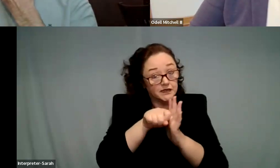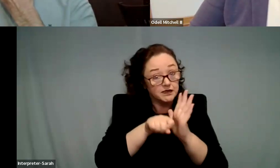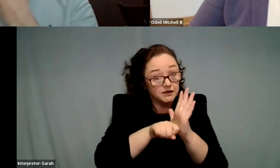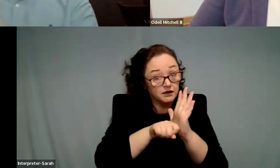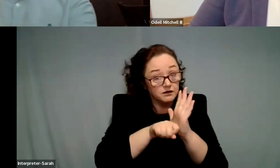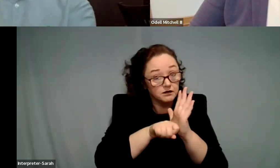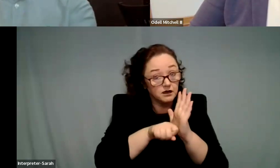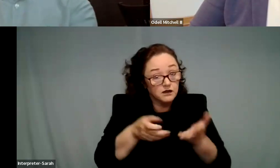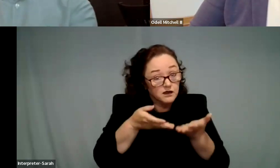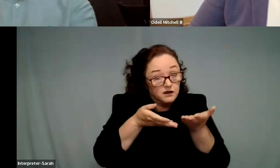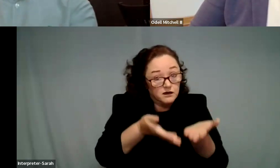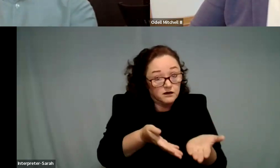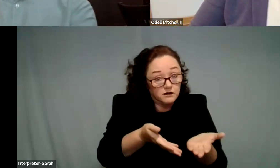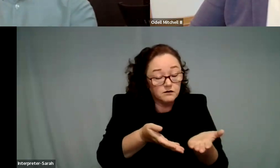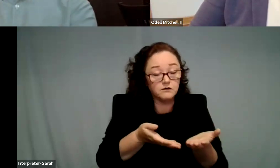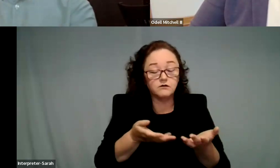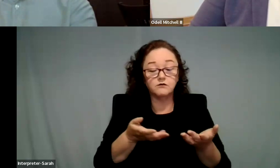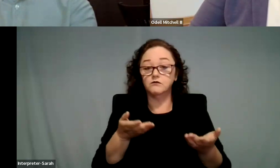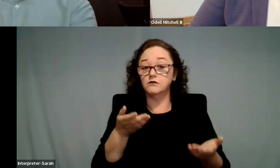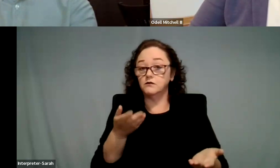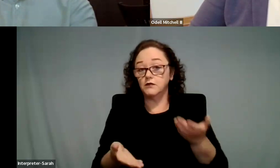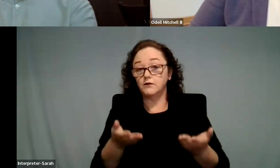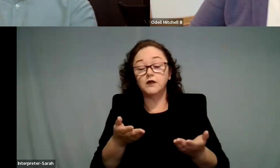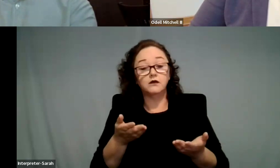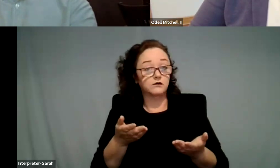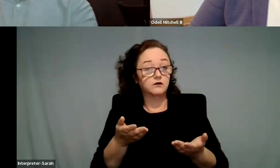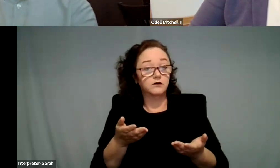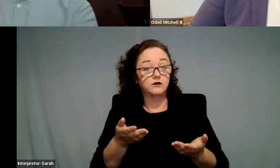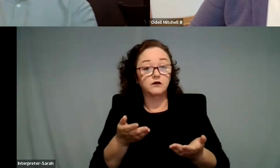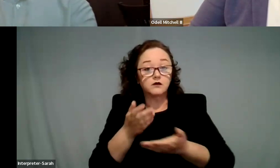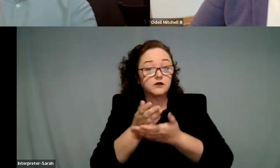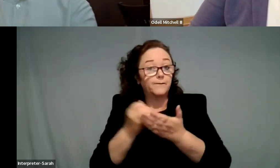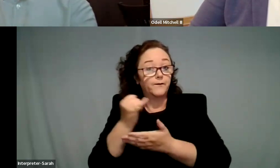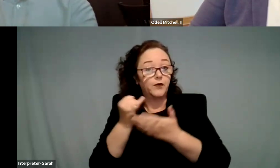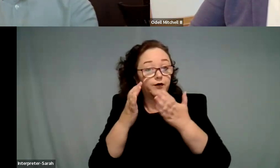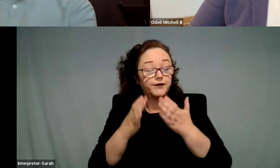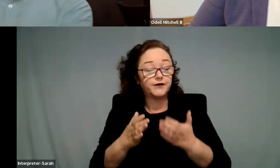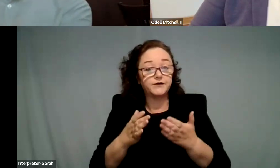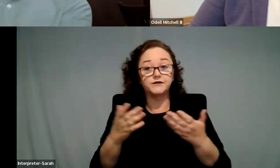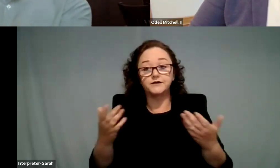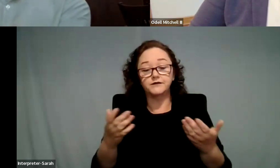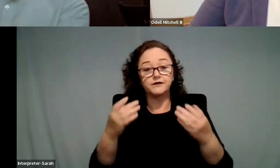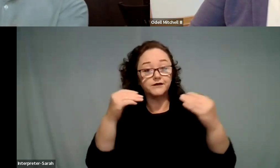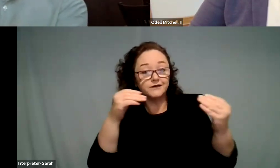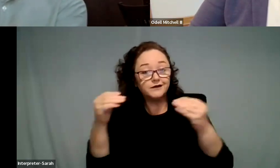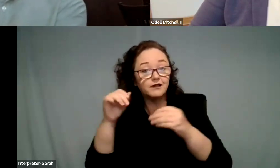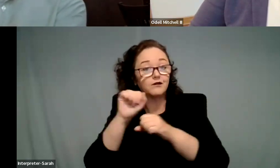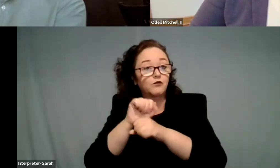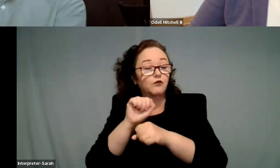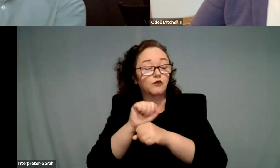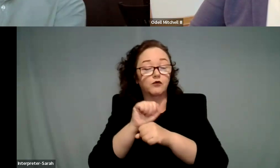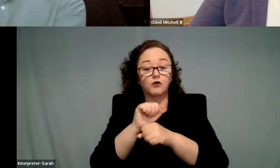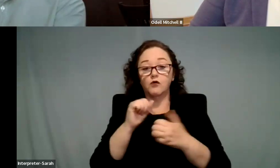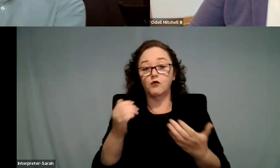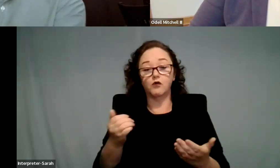in. This may be common for those of you all who are artists who are, you know, selling work or collaborating across state lines or